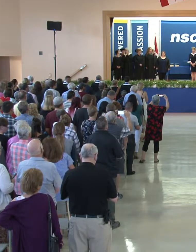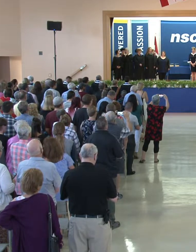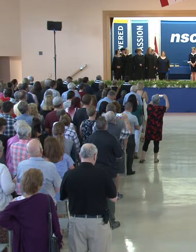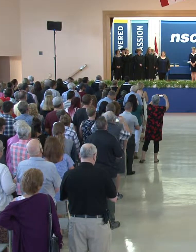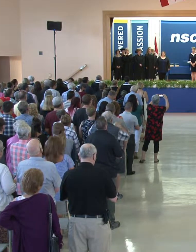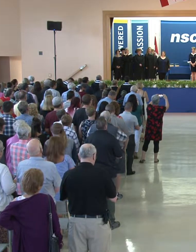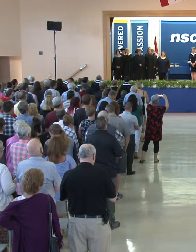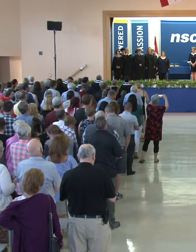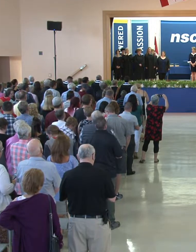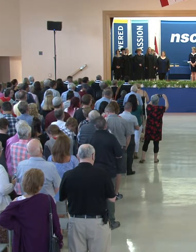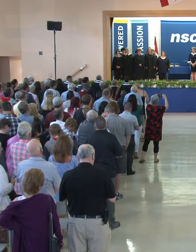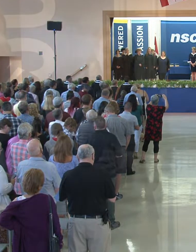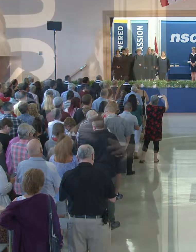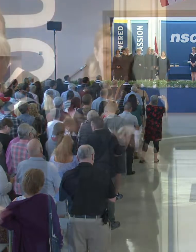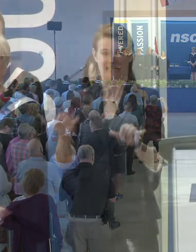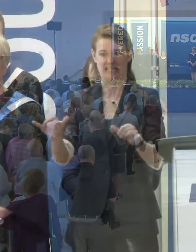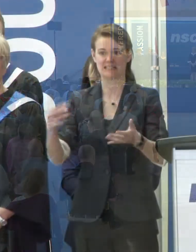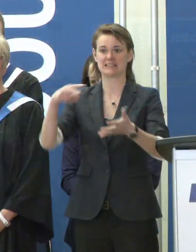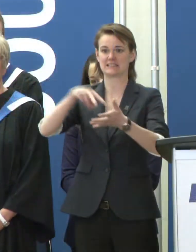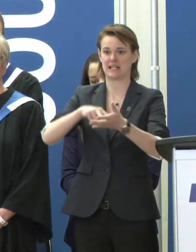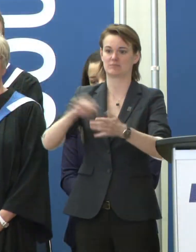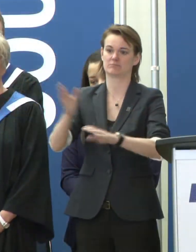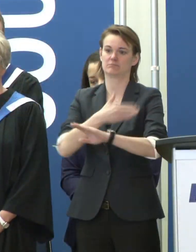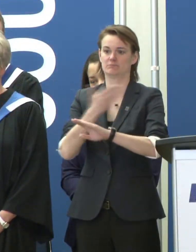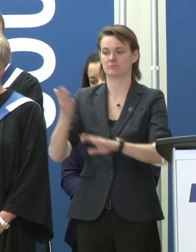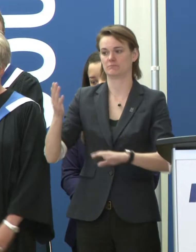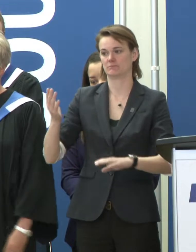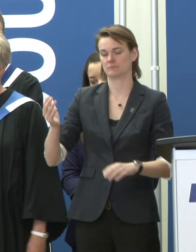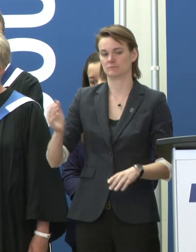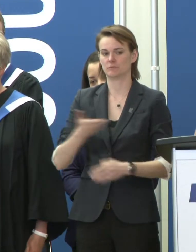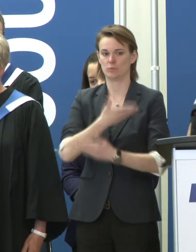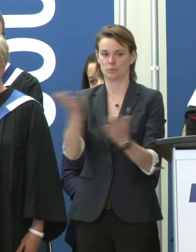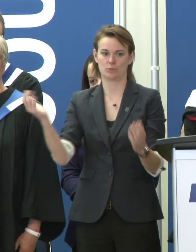Would everyone please remain standing and join in the singing of O Canada?